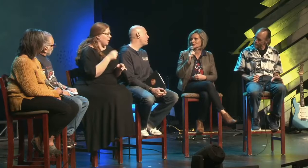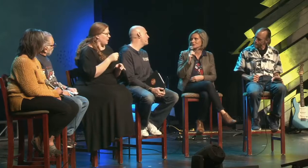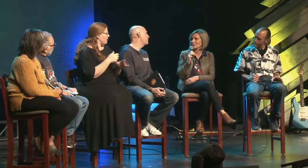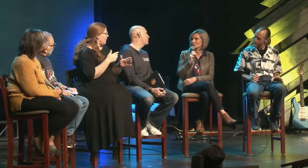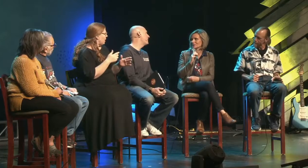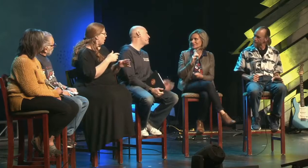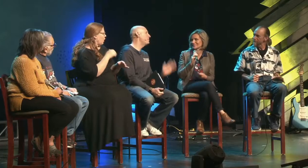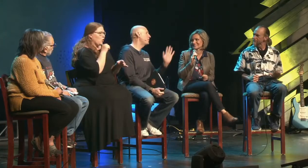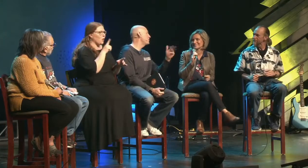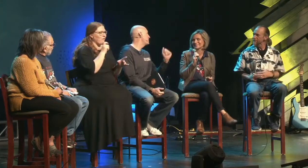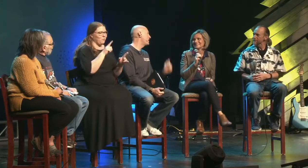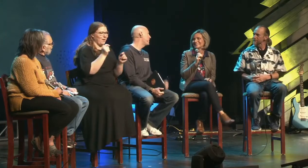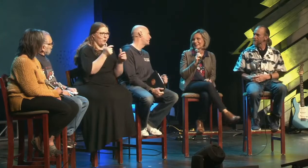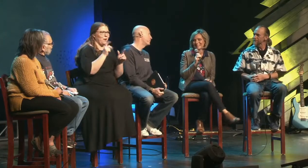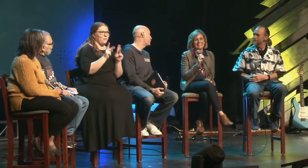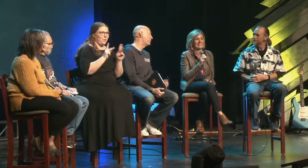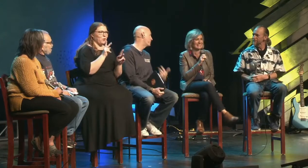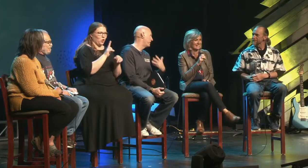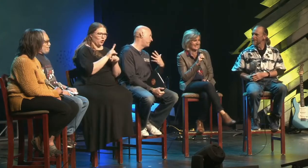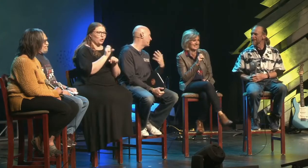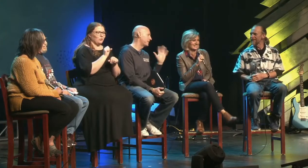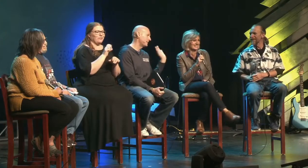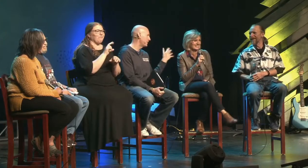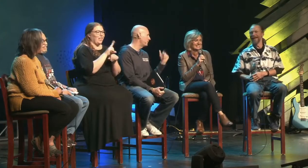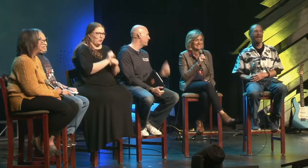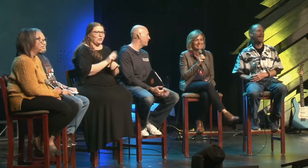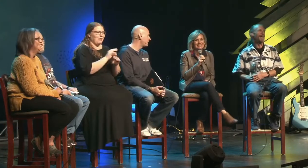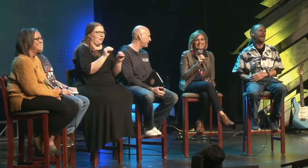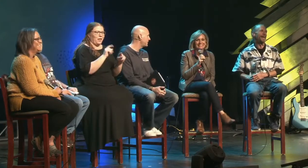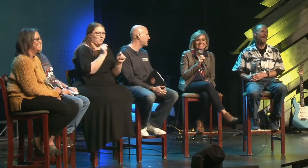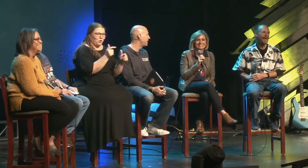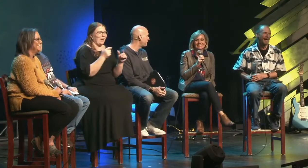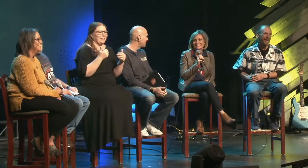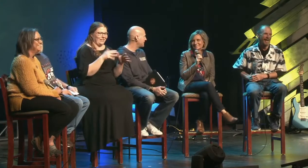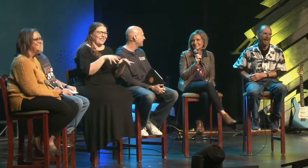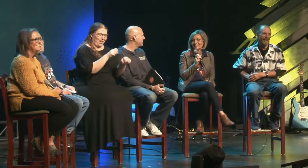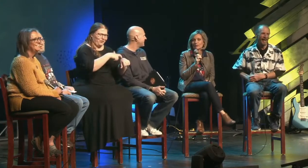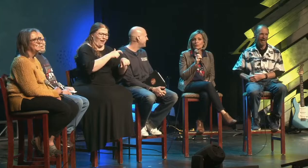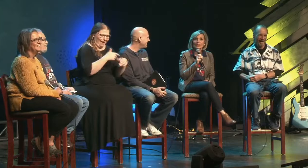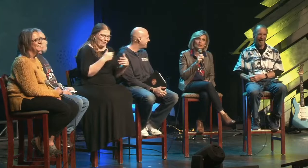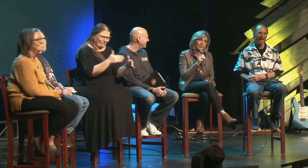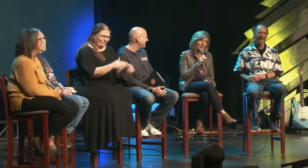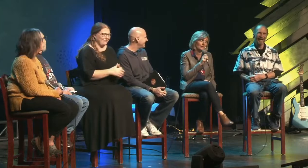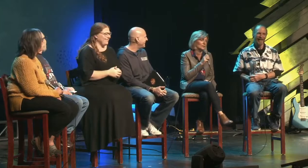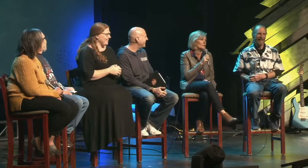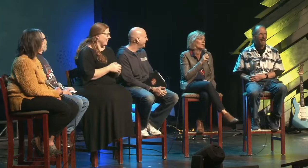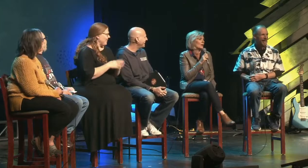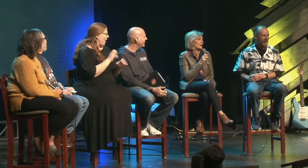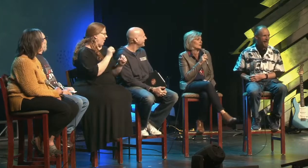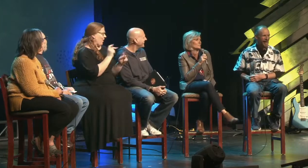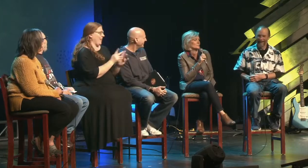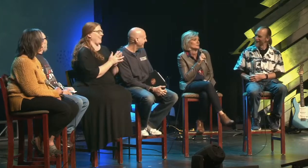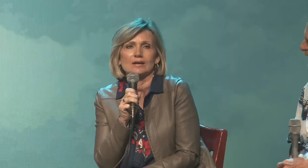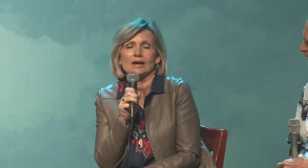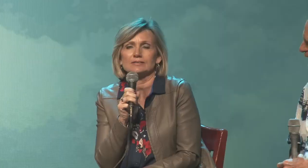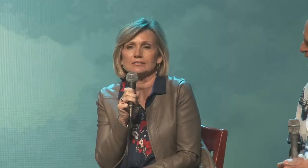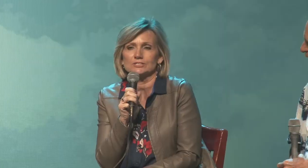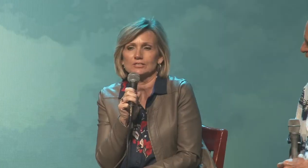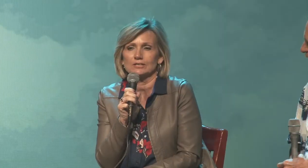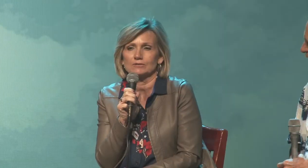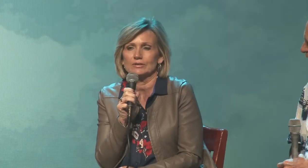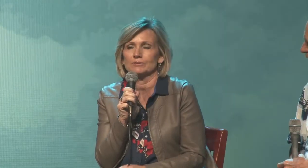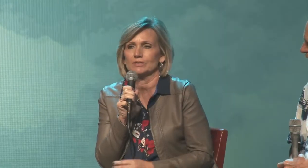having have to be trouble real quick. with People this. are used to nothing real quick when I'm talking, so don't worry about it. Take your time. Well, okay then. No. I